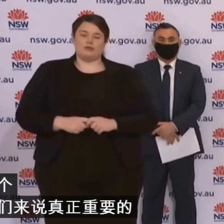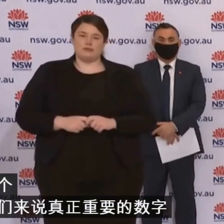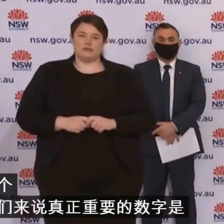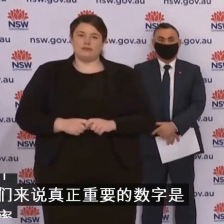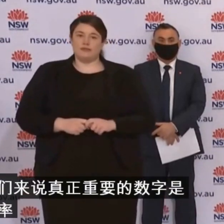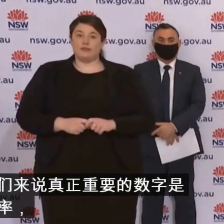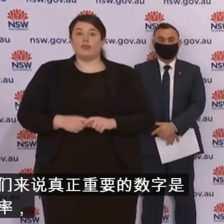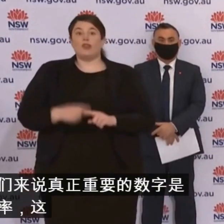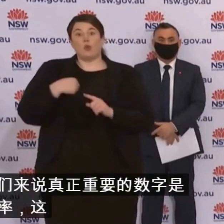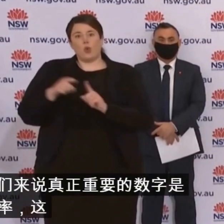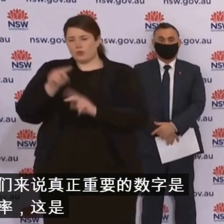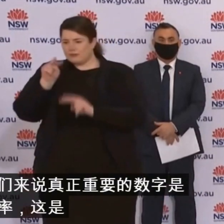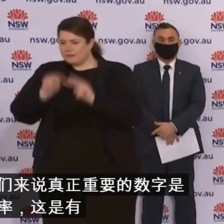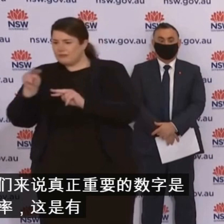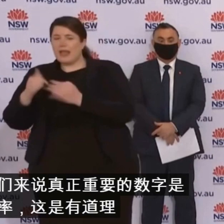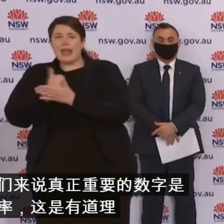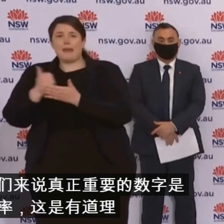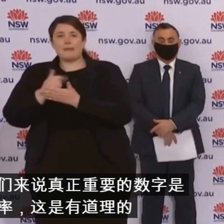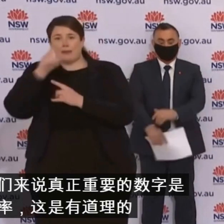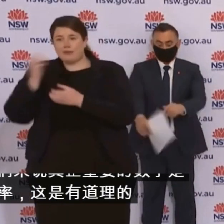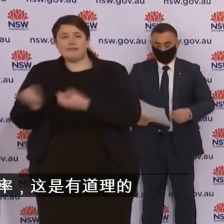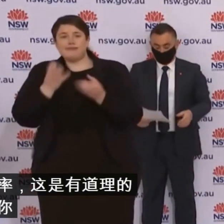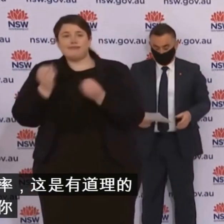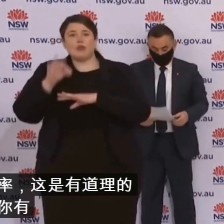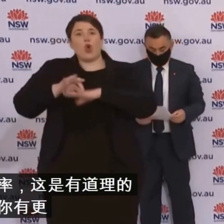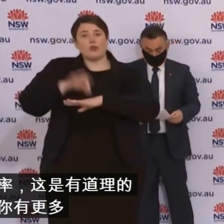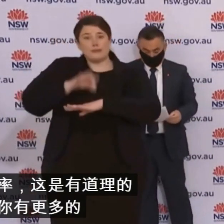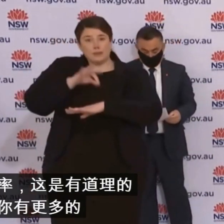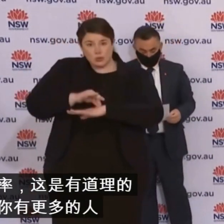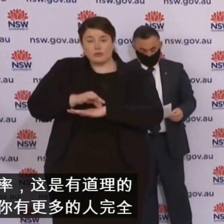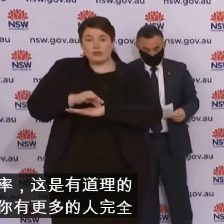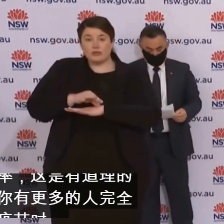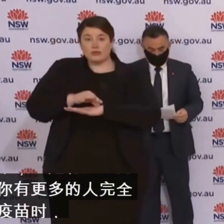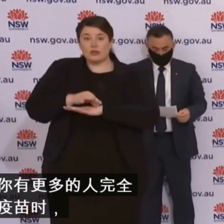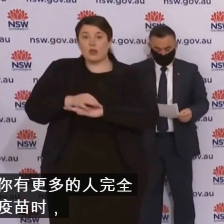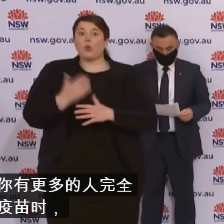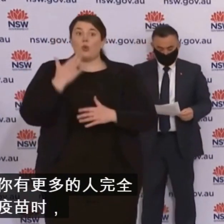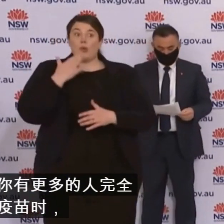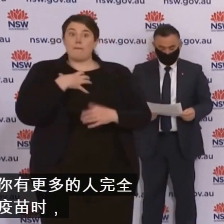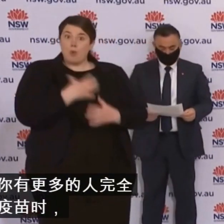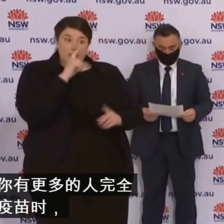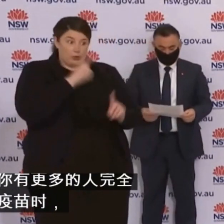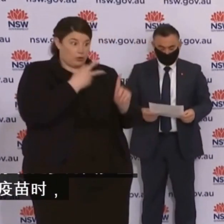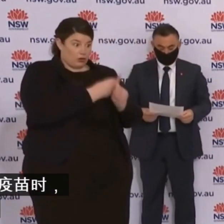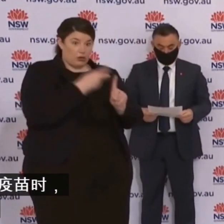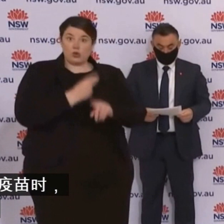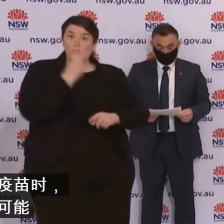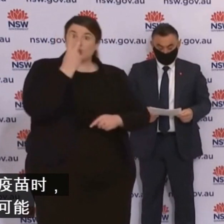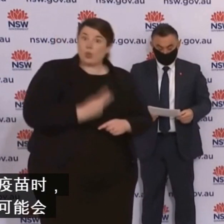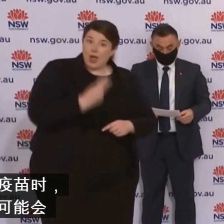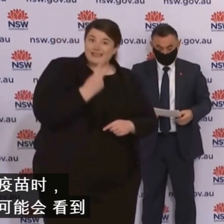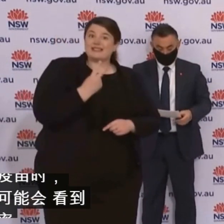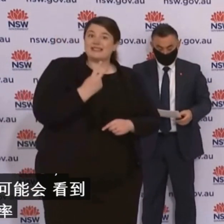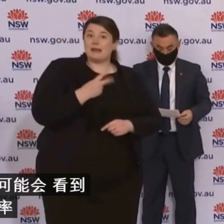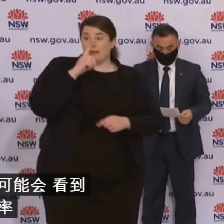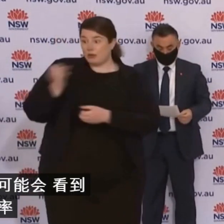look at is the rate of hospitalisation, and it stands to reason that when you have more people fully vaccinated, you are likely to see